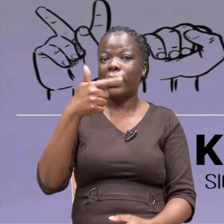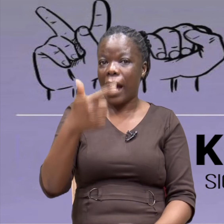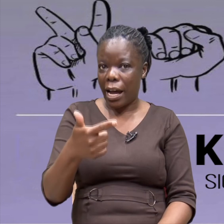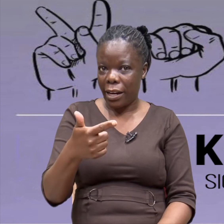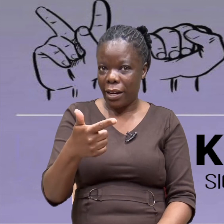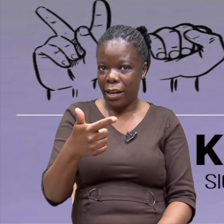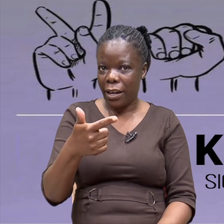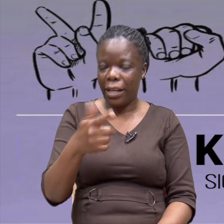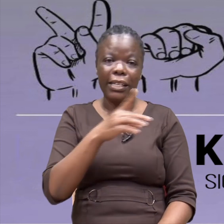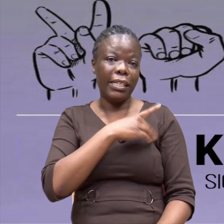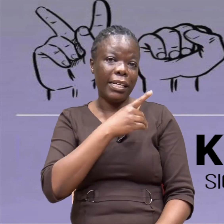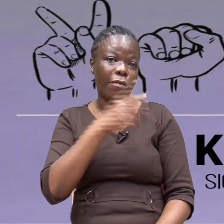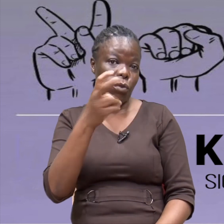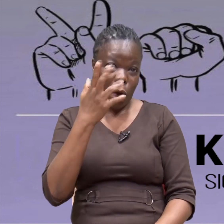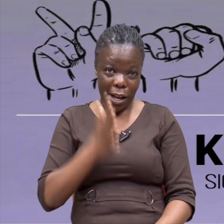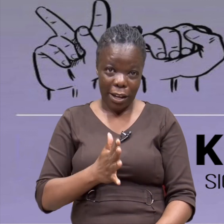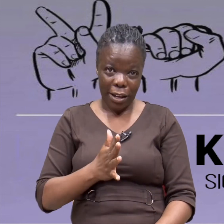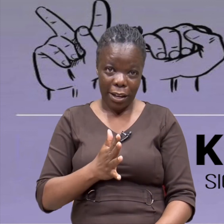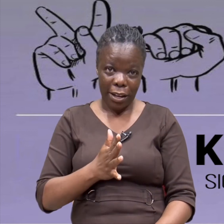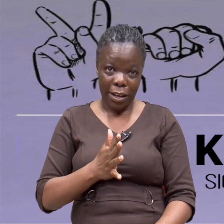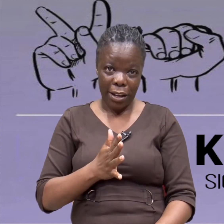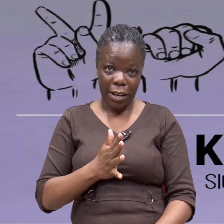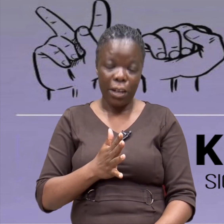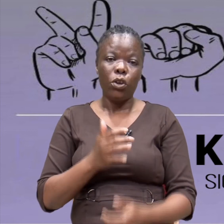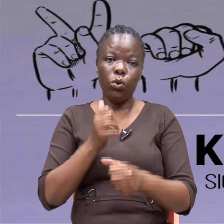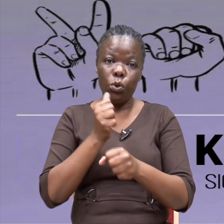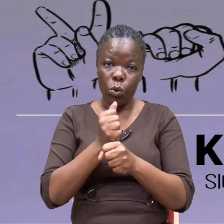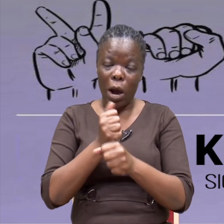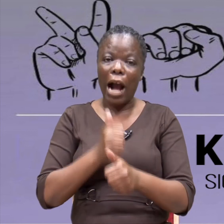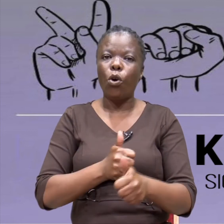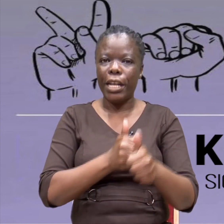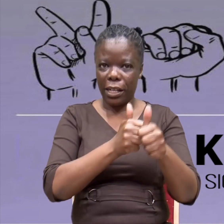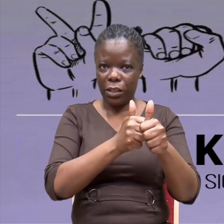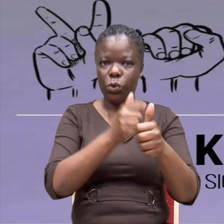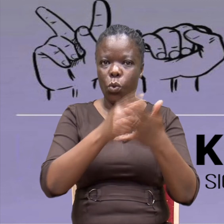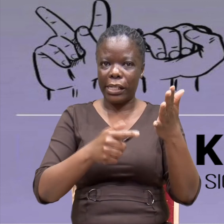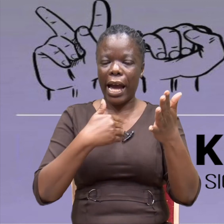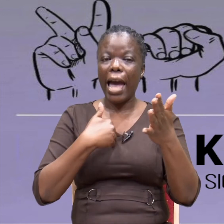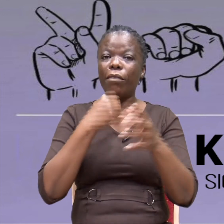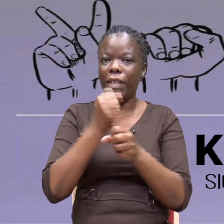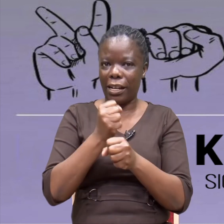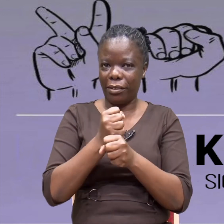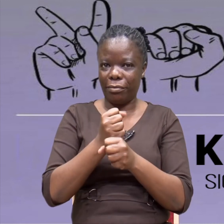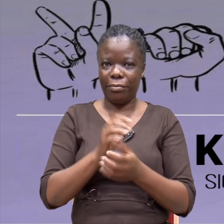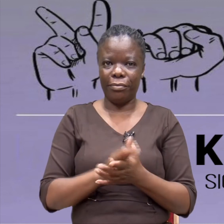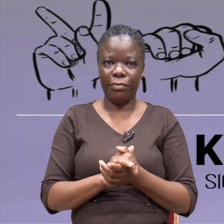turn, dear viewer, you do according to what I have done. So